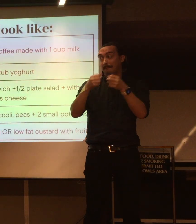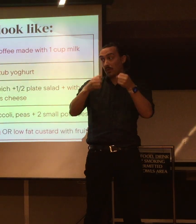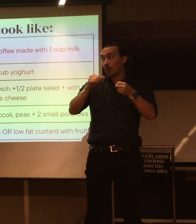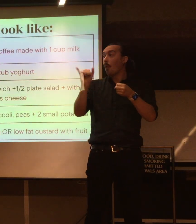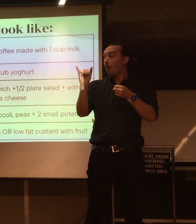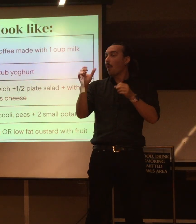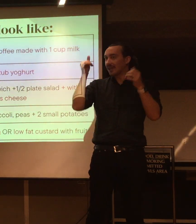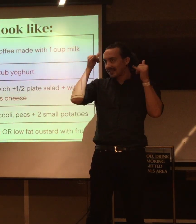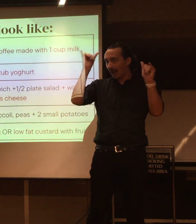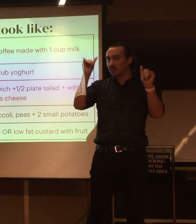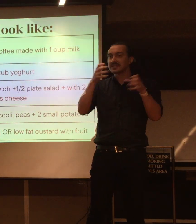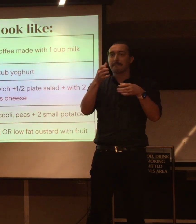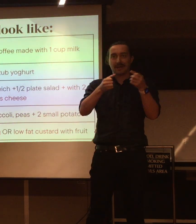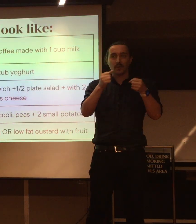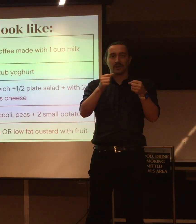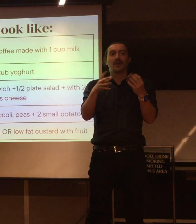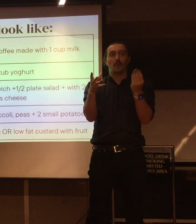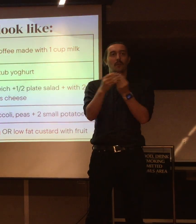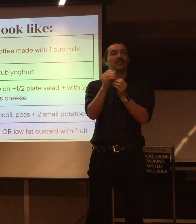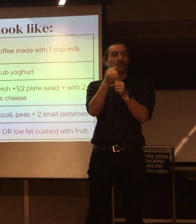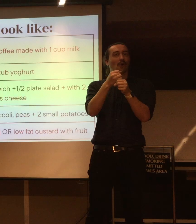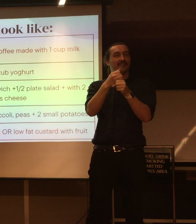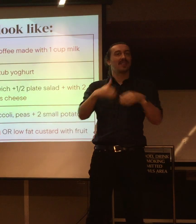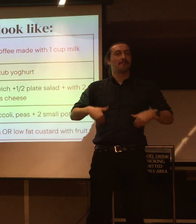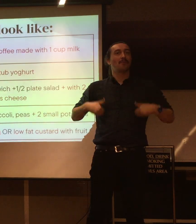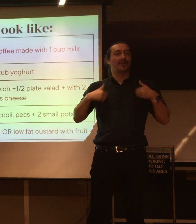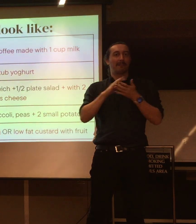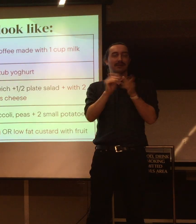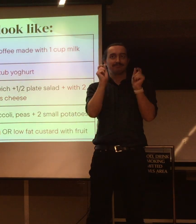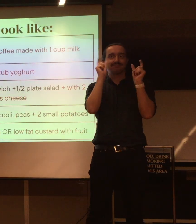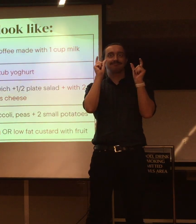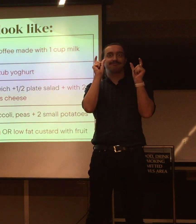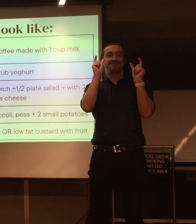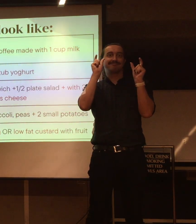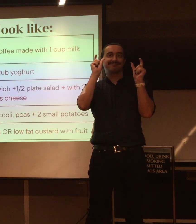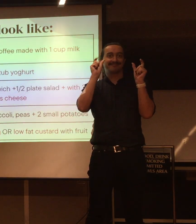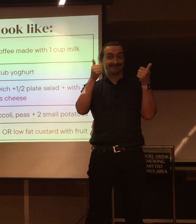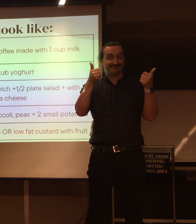And you can have it with your coffee in the morning, so you stay nice and awake.